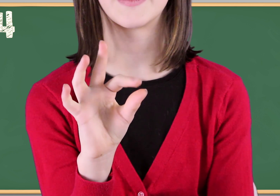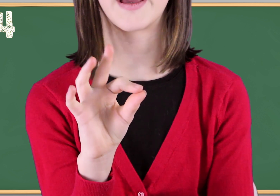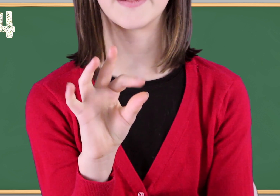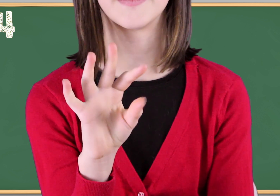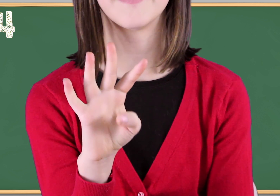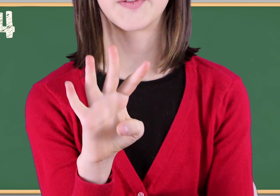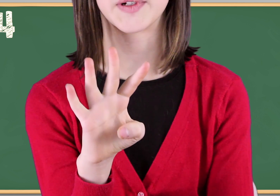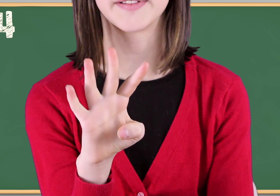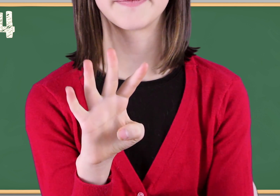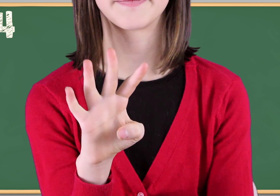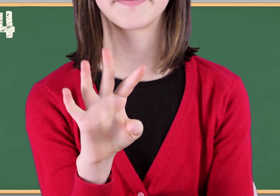94,